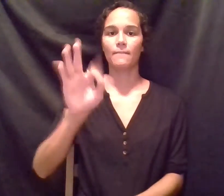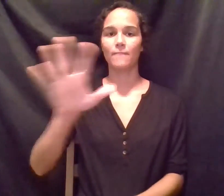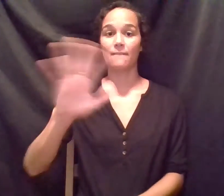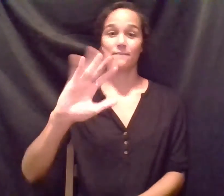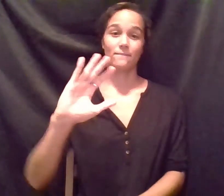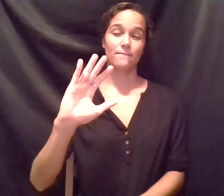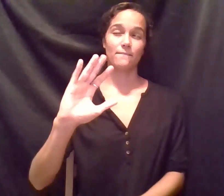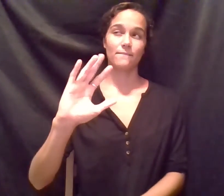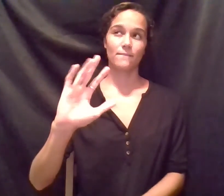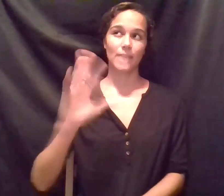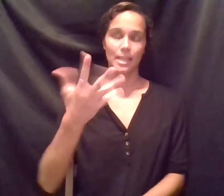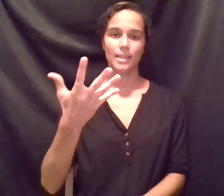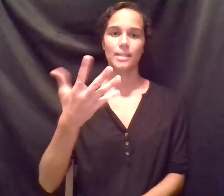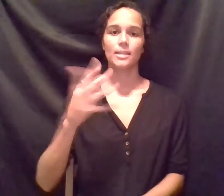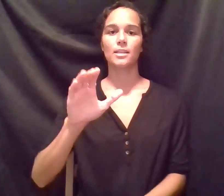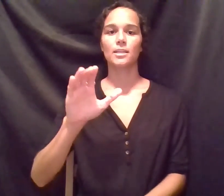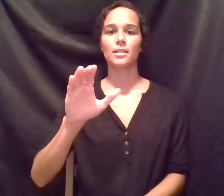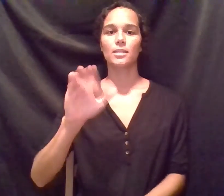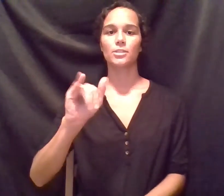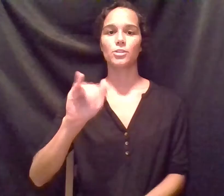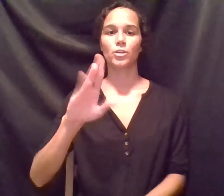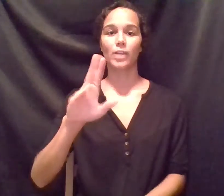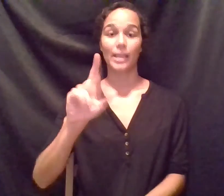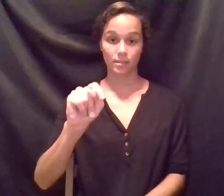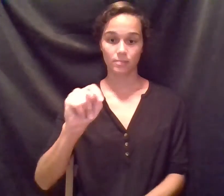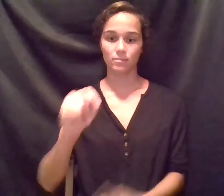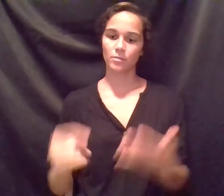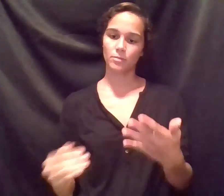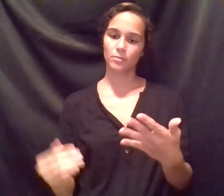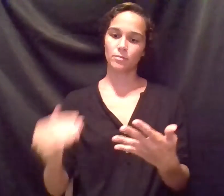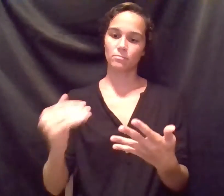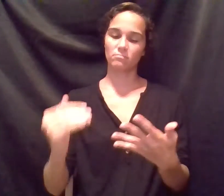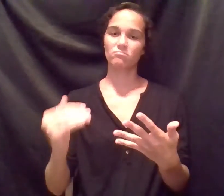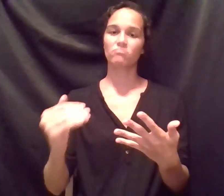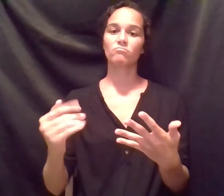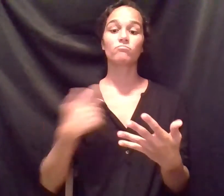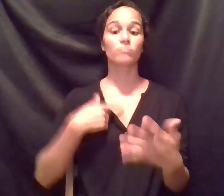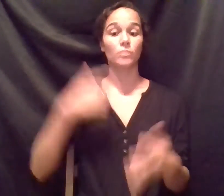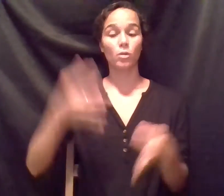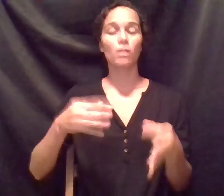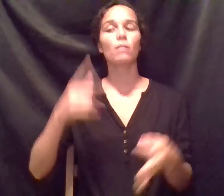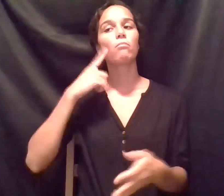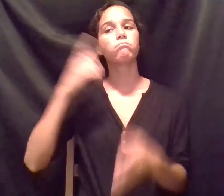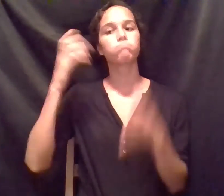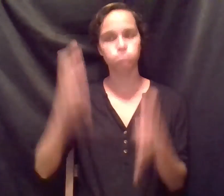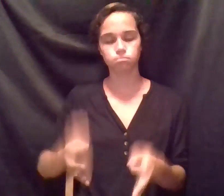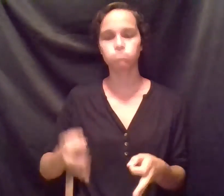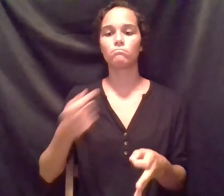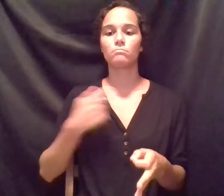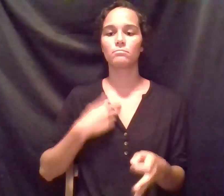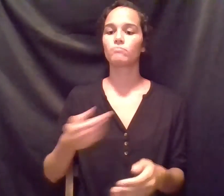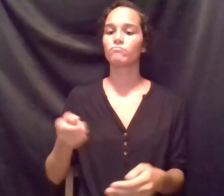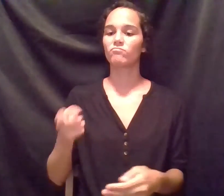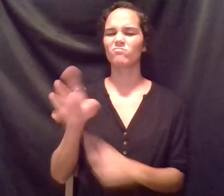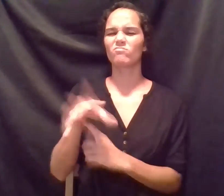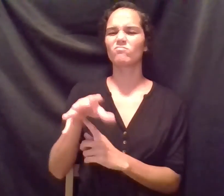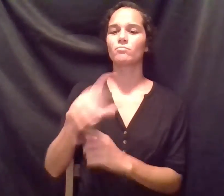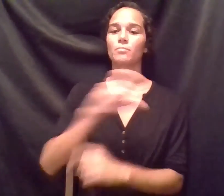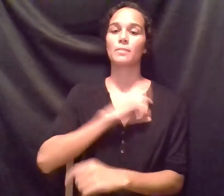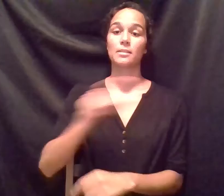Then in some other circuits, they made some rulings finally in 2012. ACLU of Illinois, they won a case that even